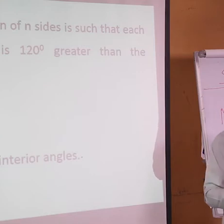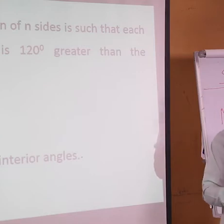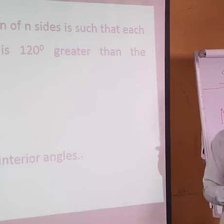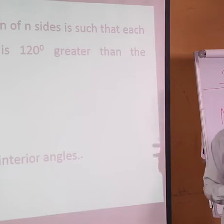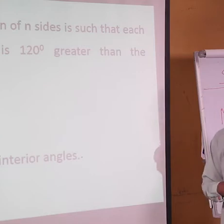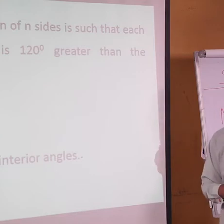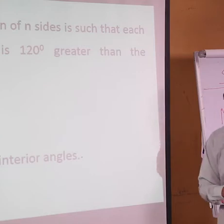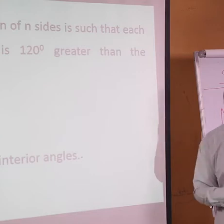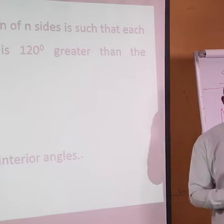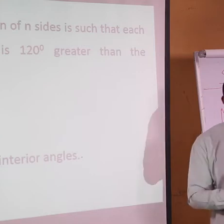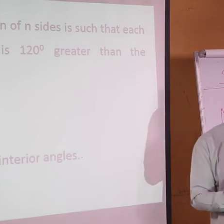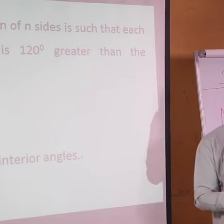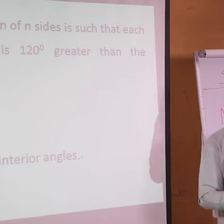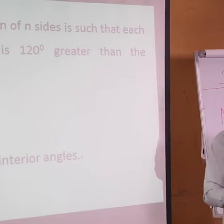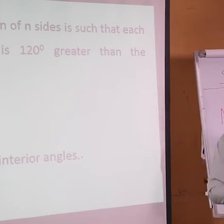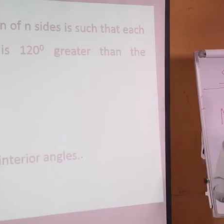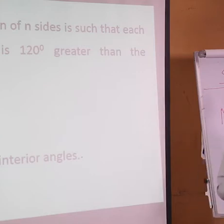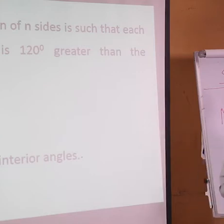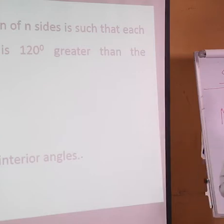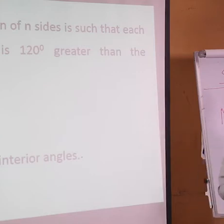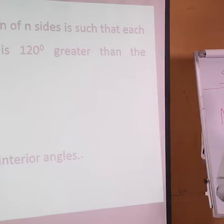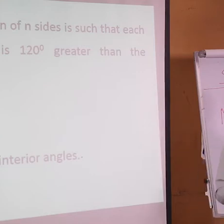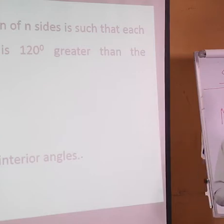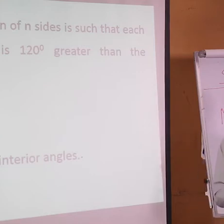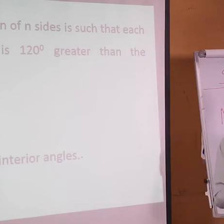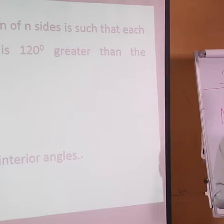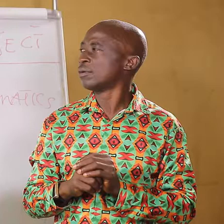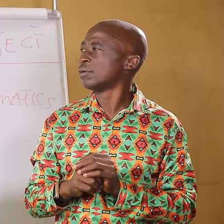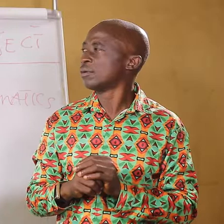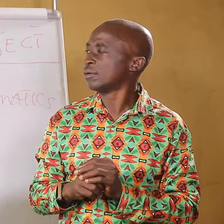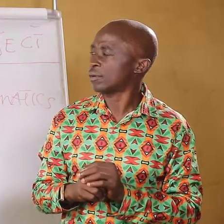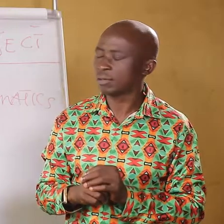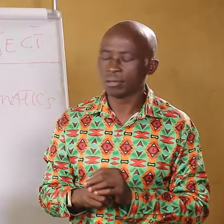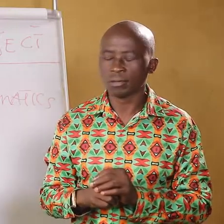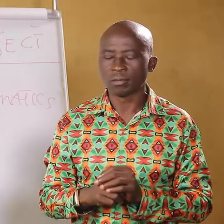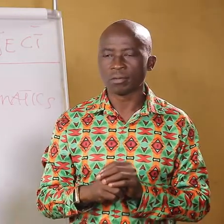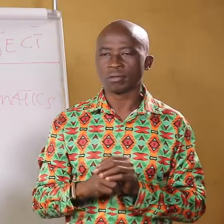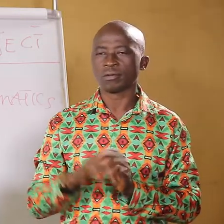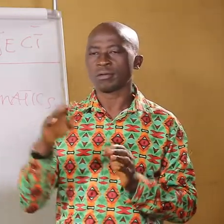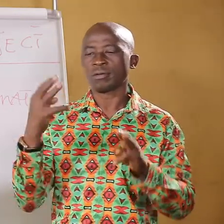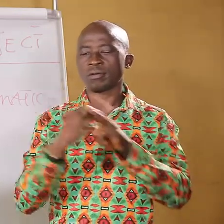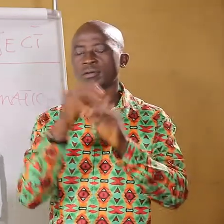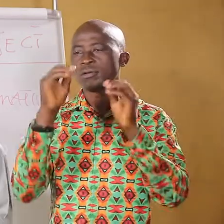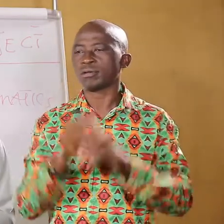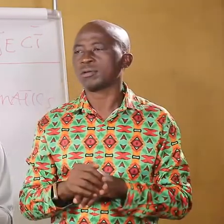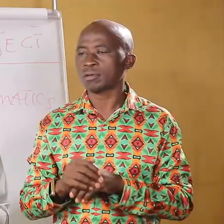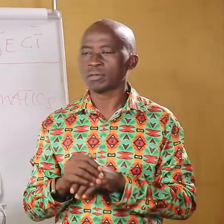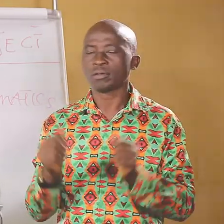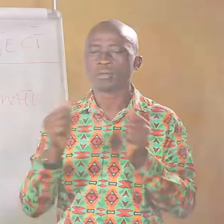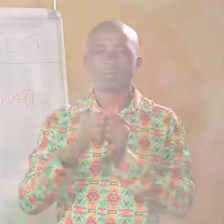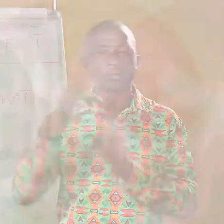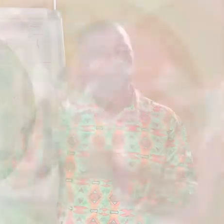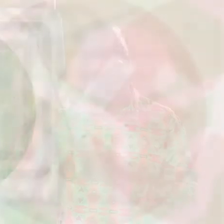I am Mr. Mandebokwe, your normal, one of your math teachers, with the phone